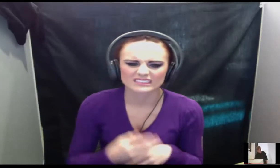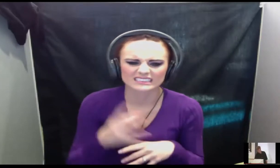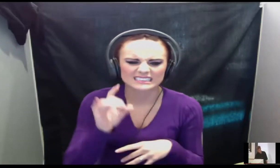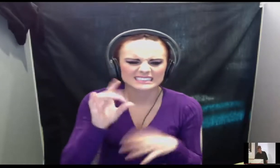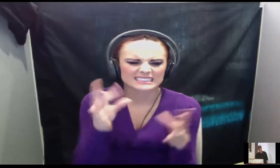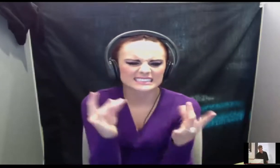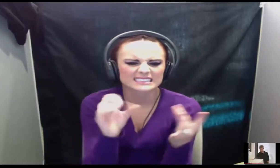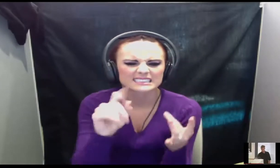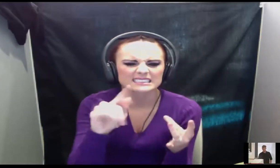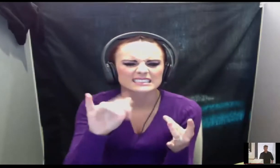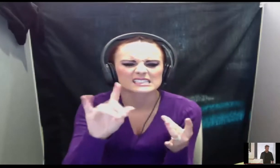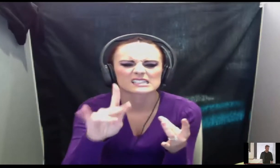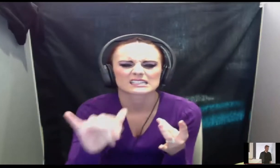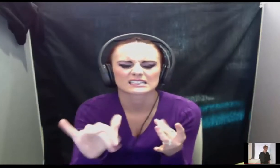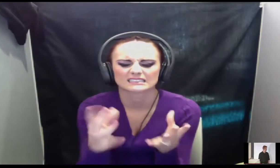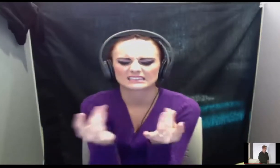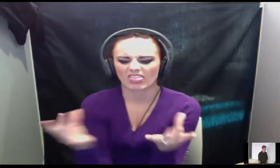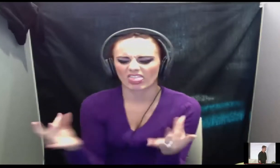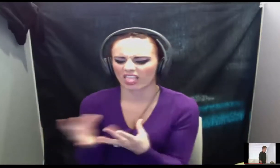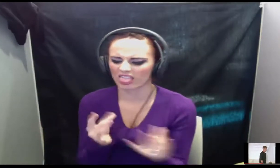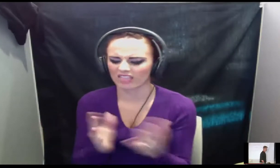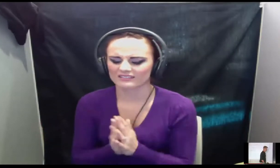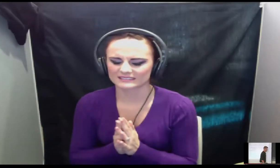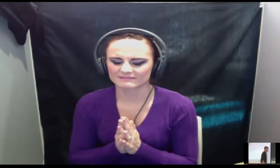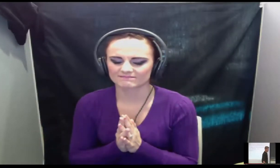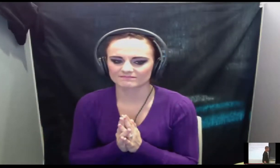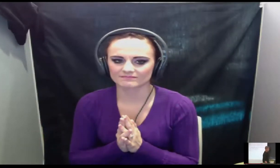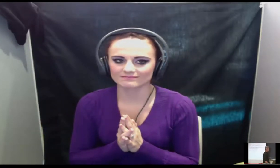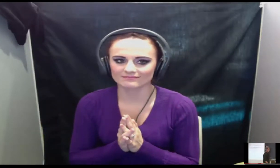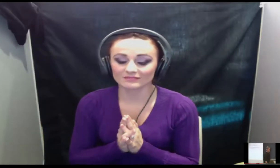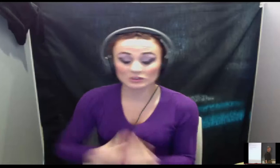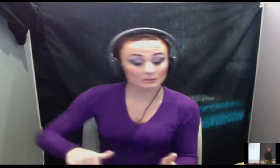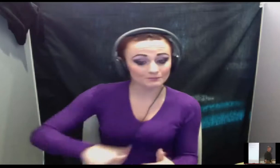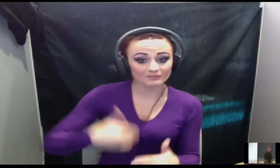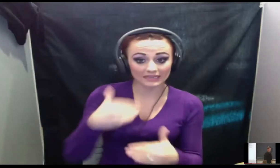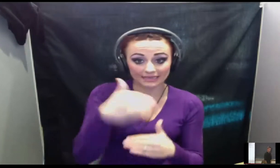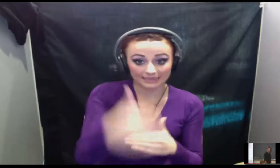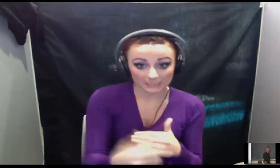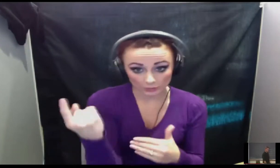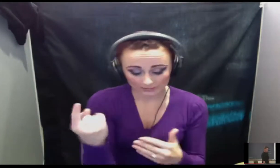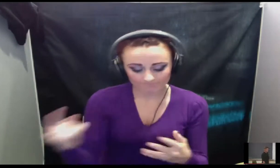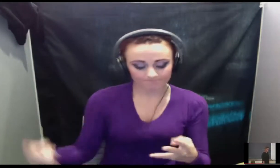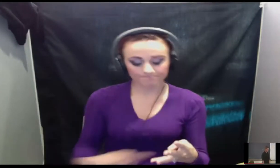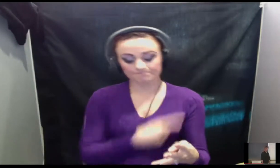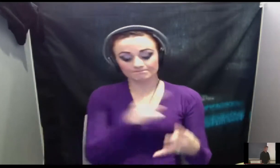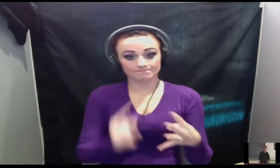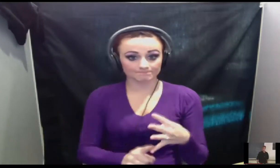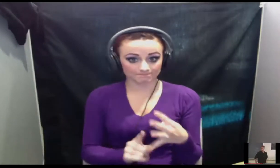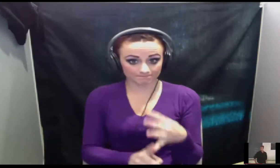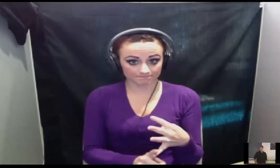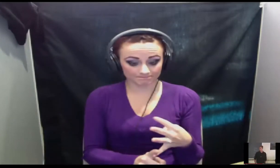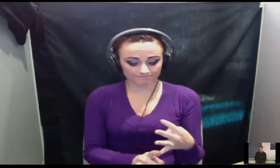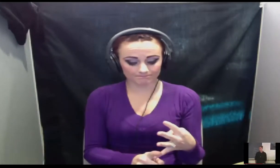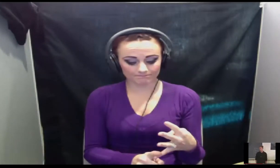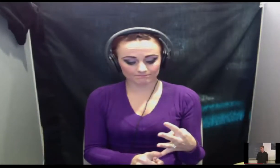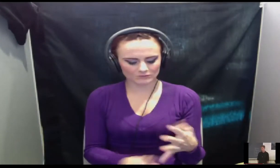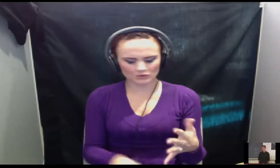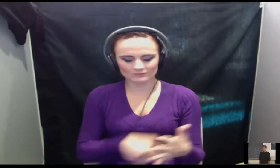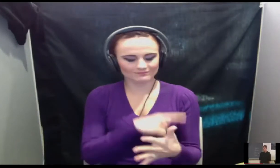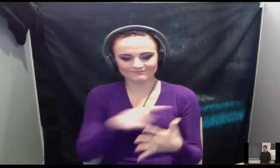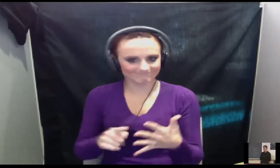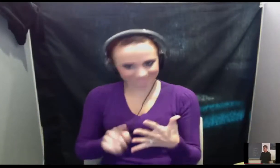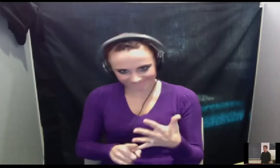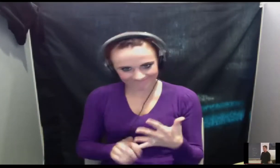Next one. Term that you should see on the news or hear on a